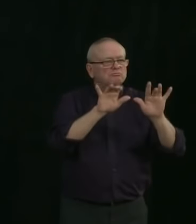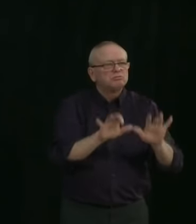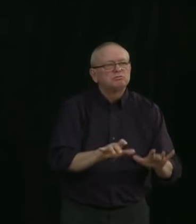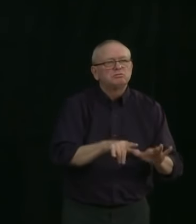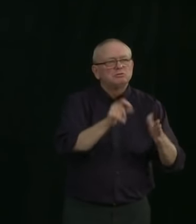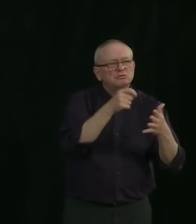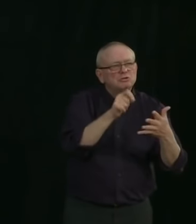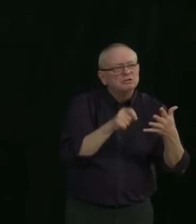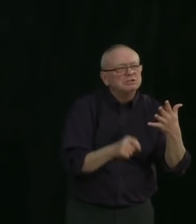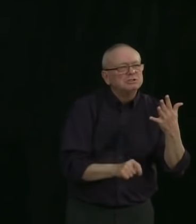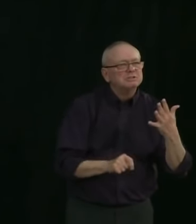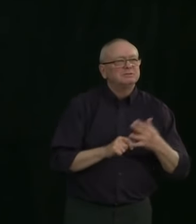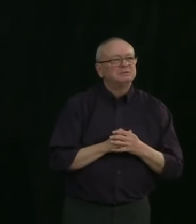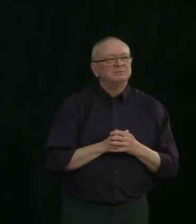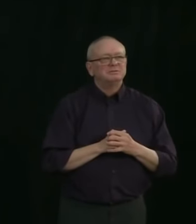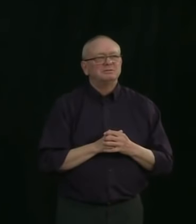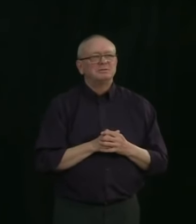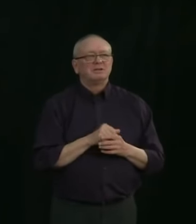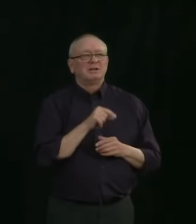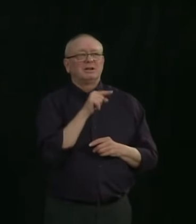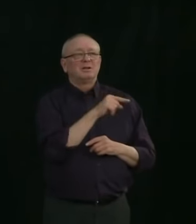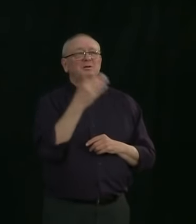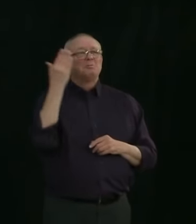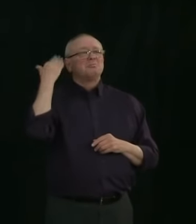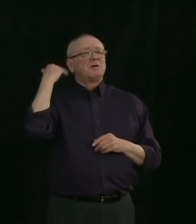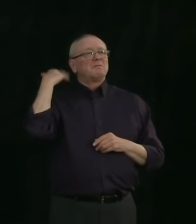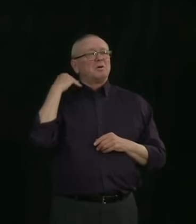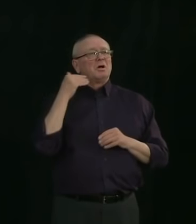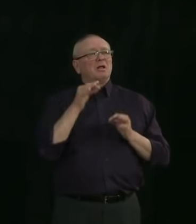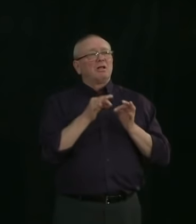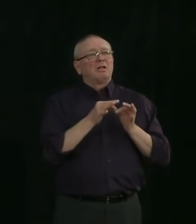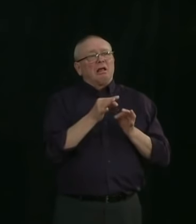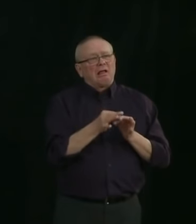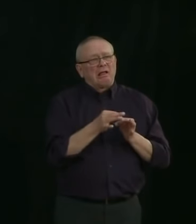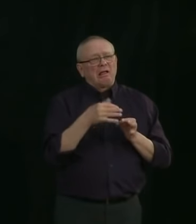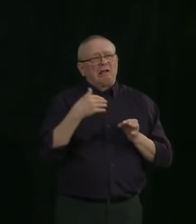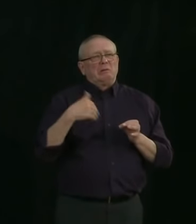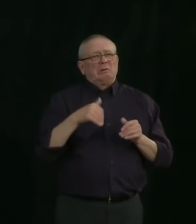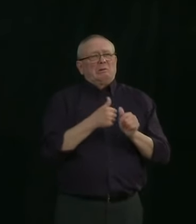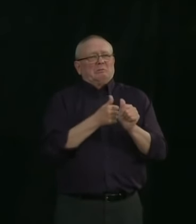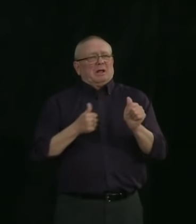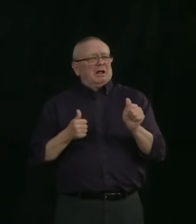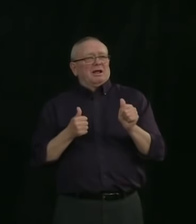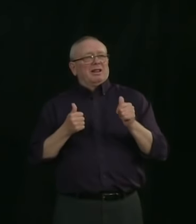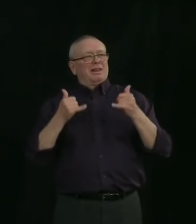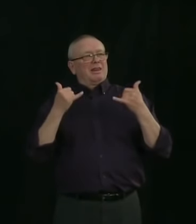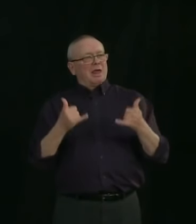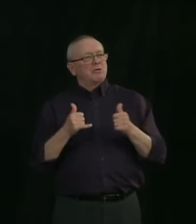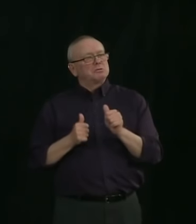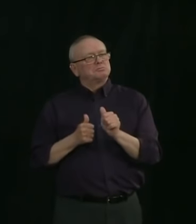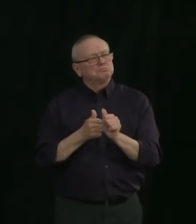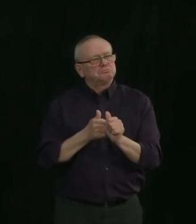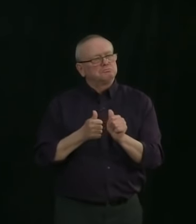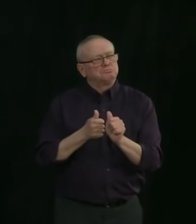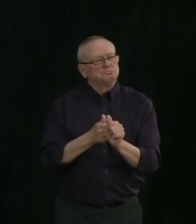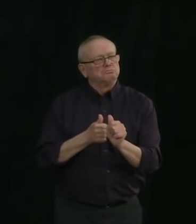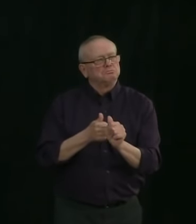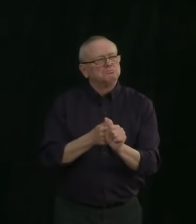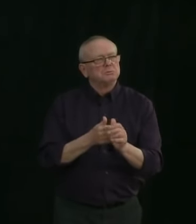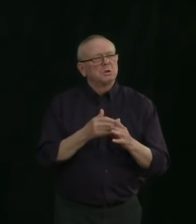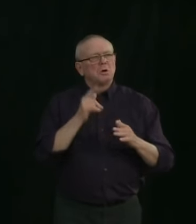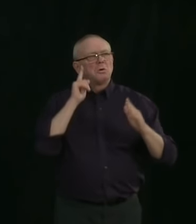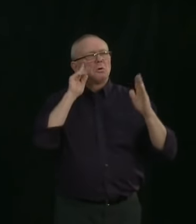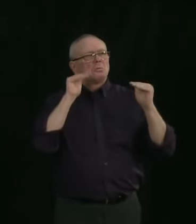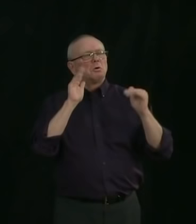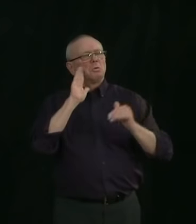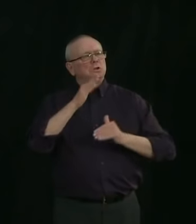see the same kinds of delays that we saw in the early days of testing. With respect to the numbers I would anticipate, that's been a very difficult